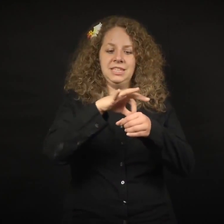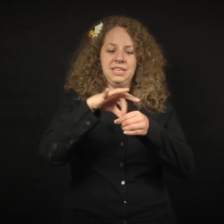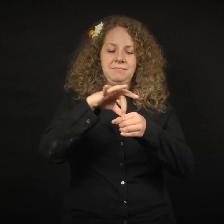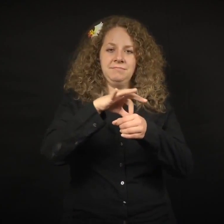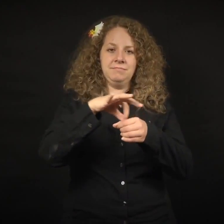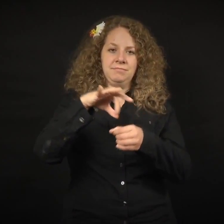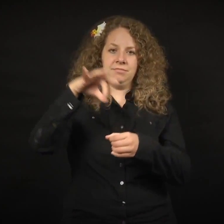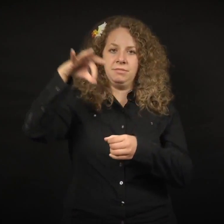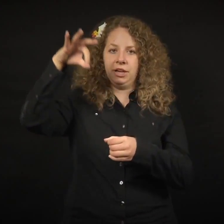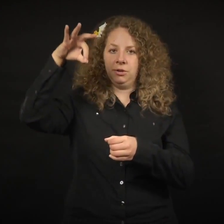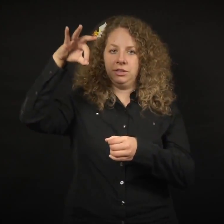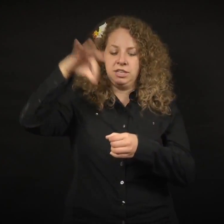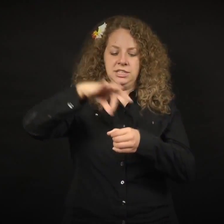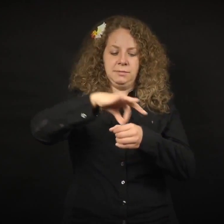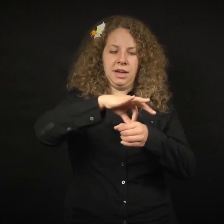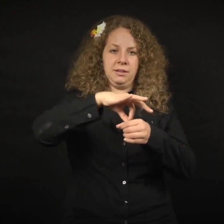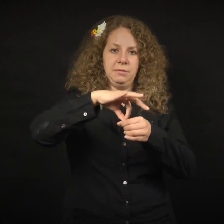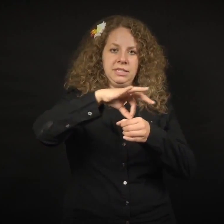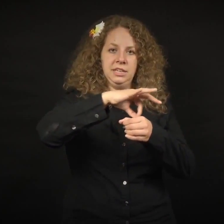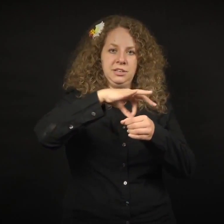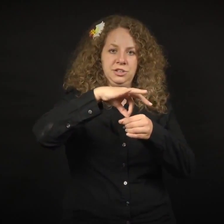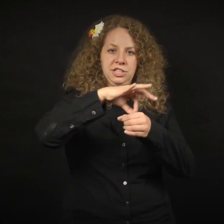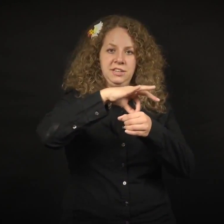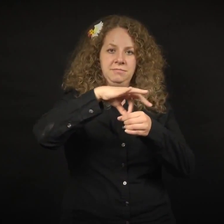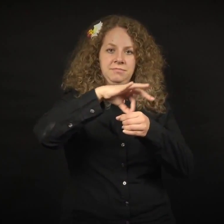Tea. Like you're holding a tea bag and mixing it in your tea.